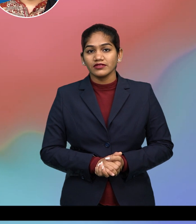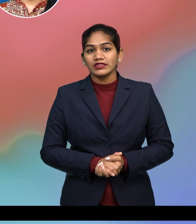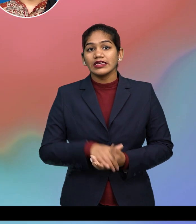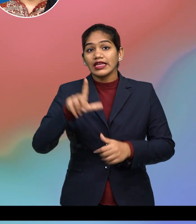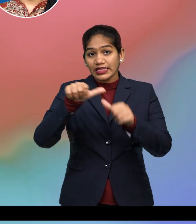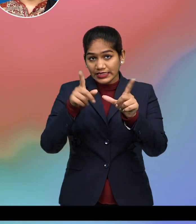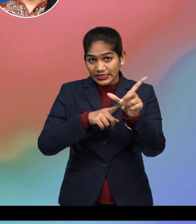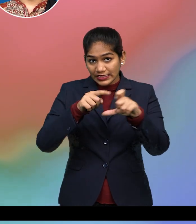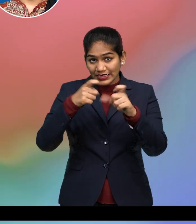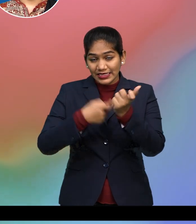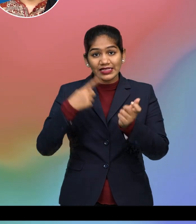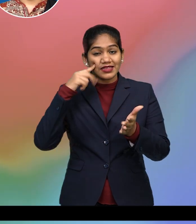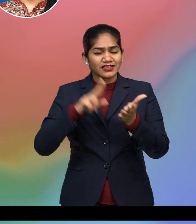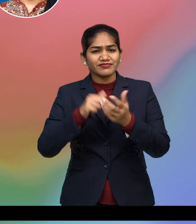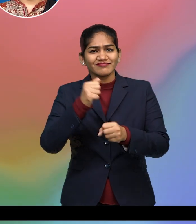layering